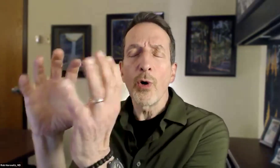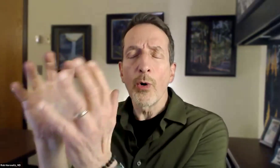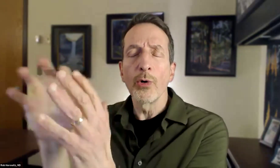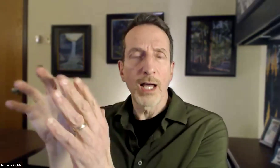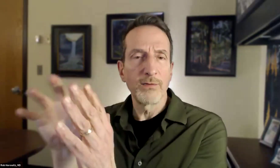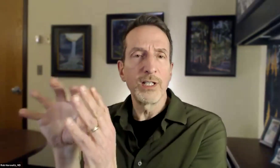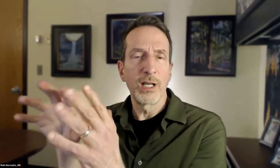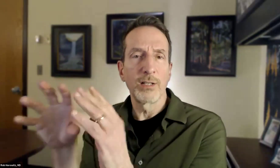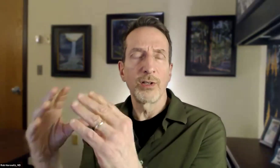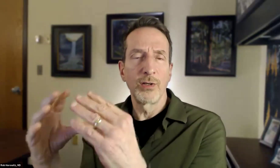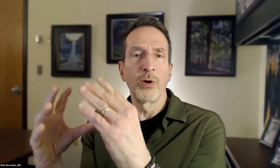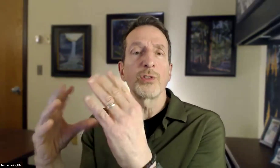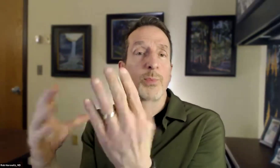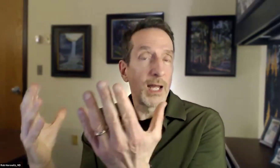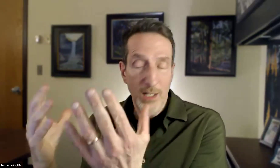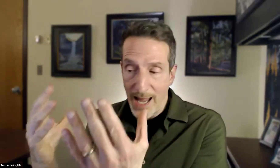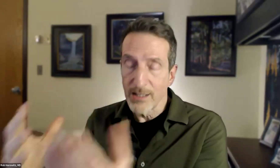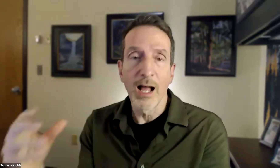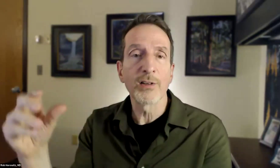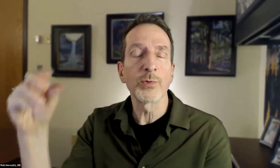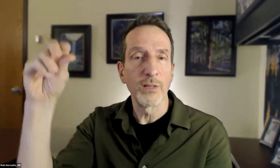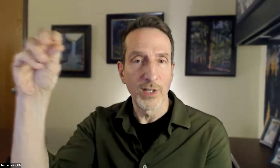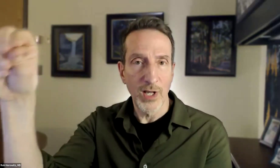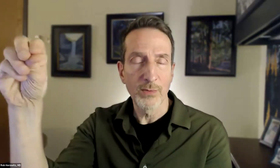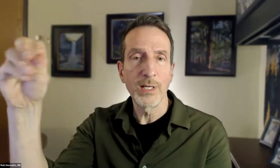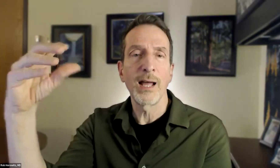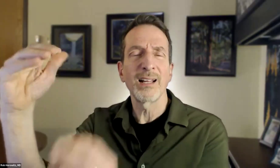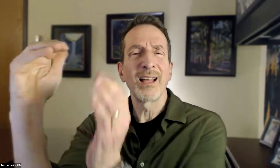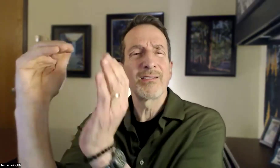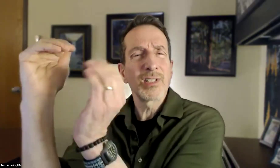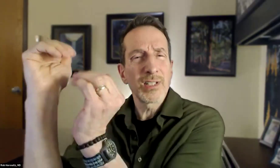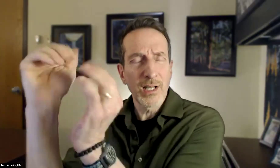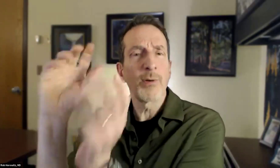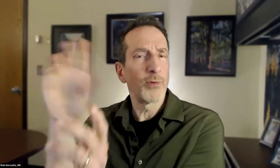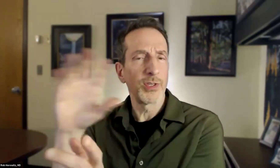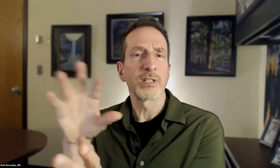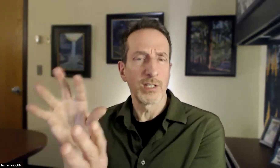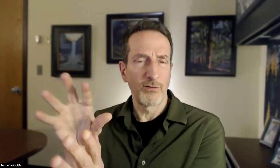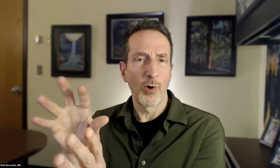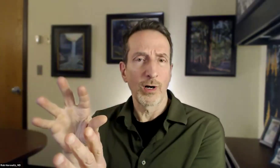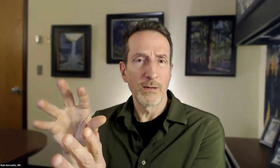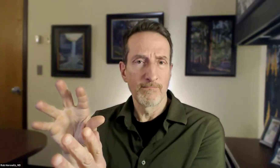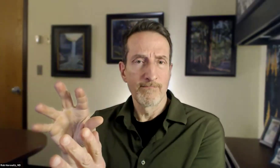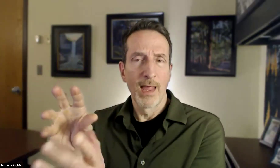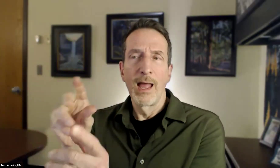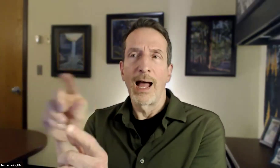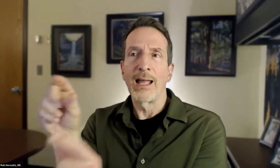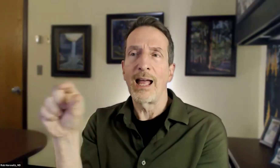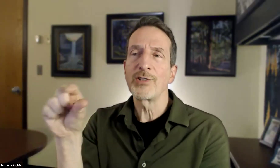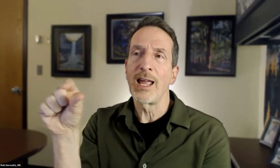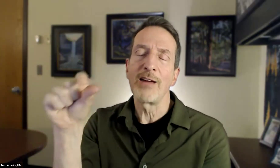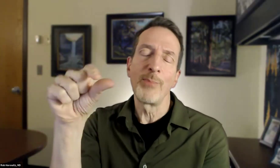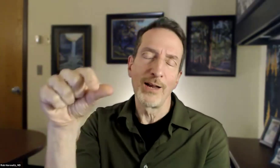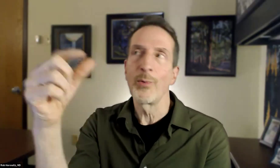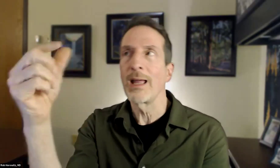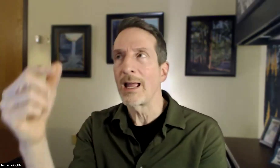put a whole lot of detail into the notes, but I acknowledge we're giving ketamine. I acknowledge some of what this is for. I